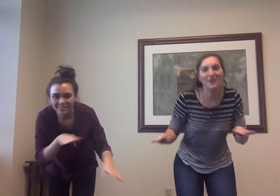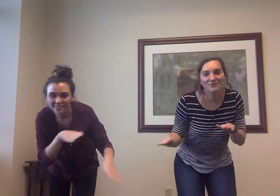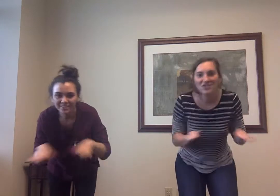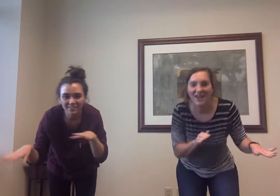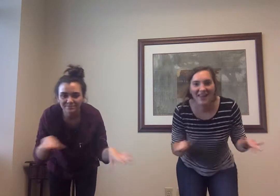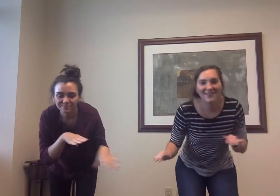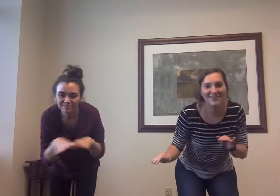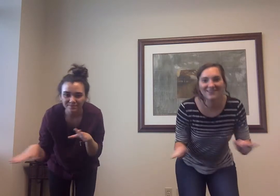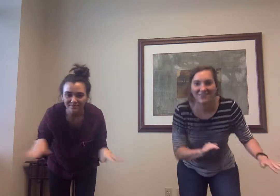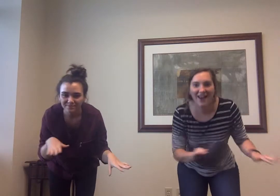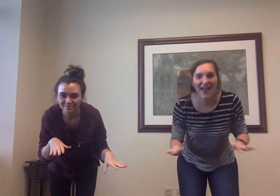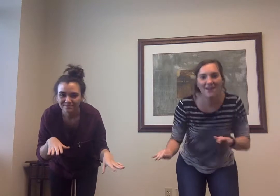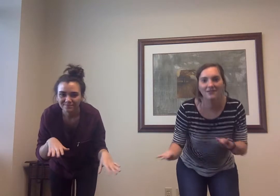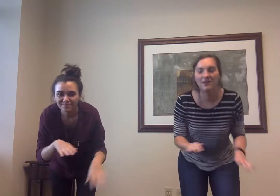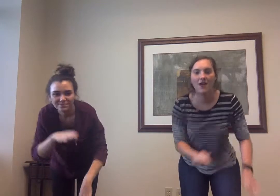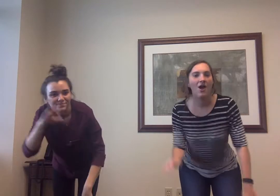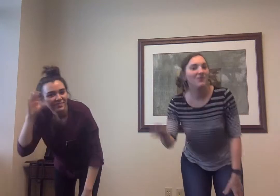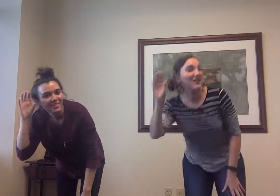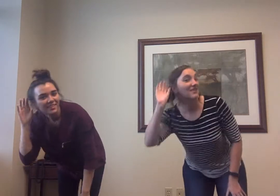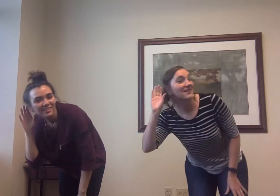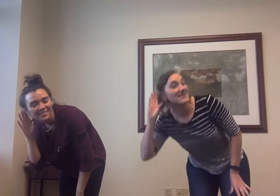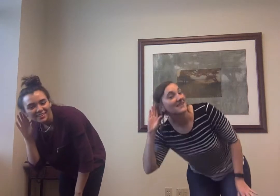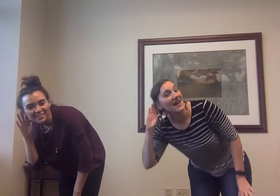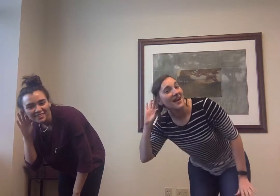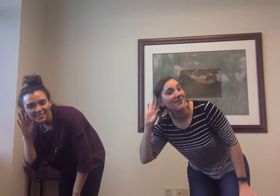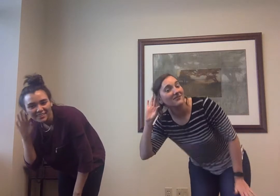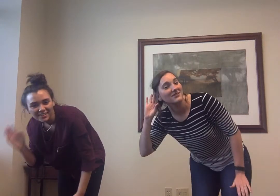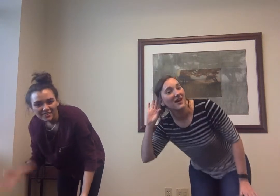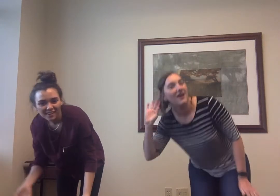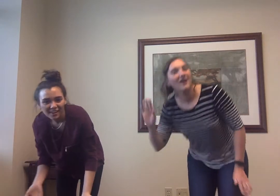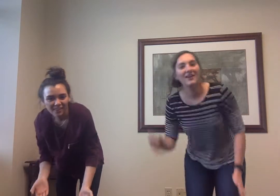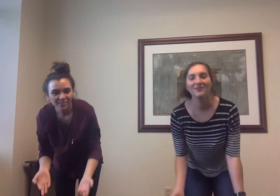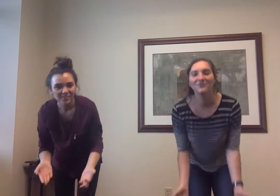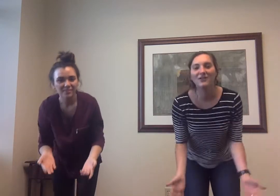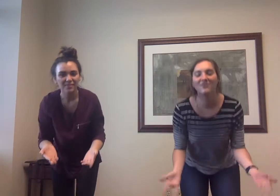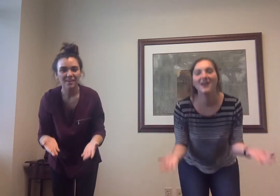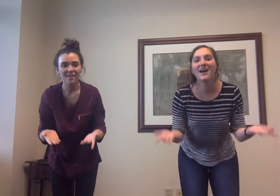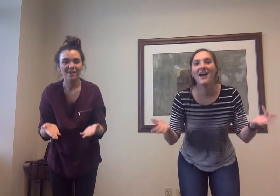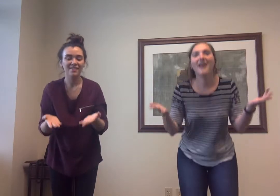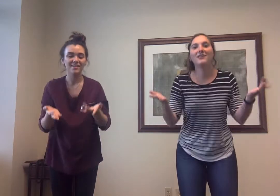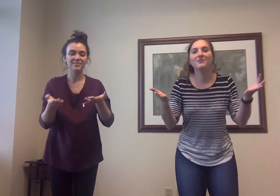come shake the ground with the sound of revival.